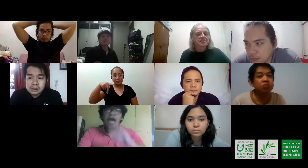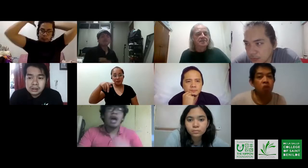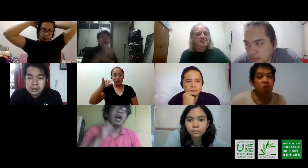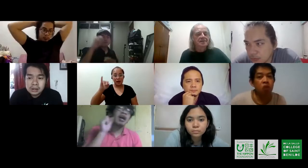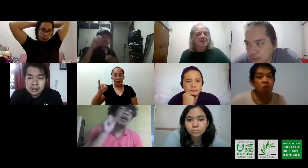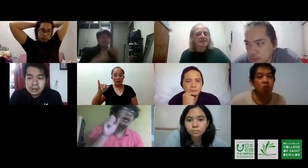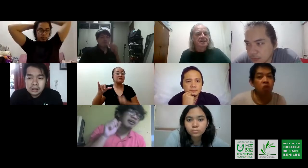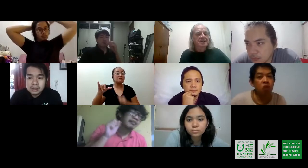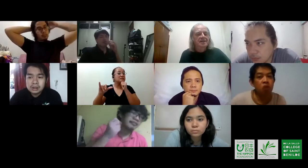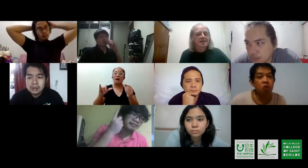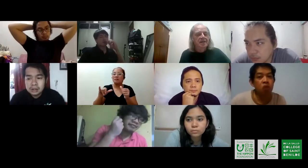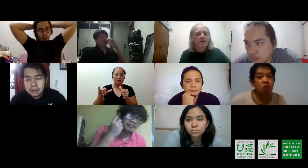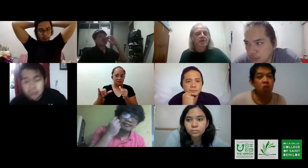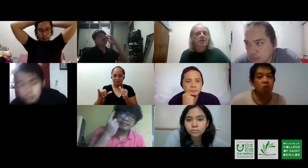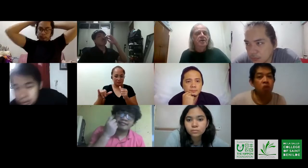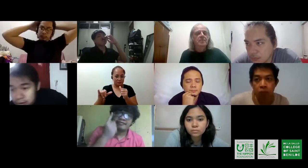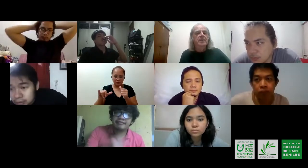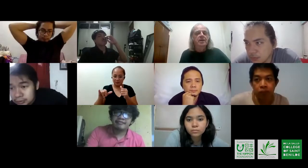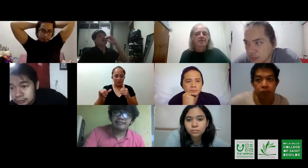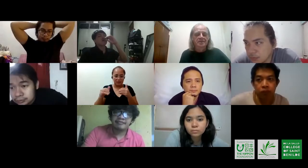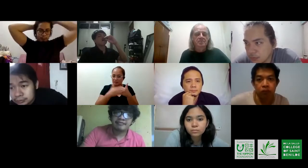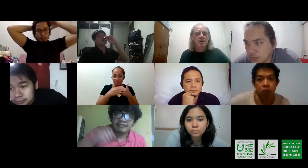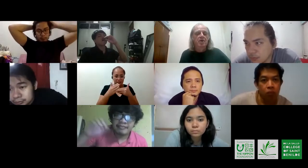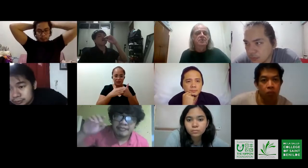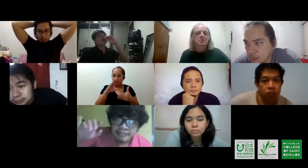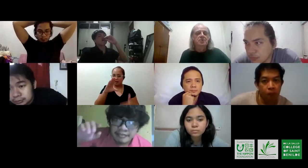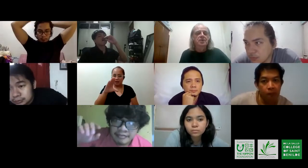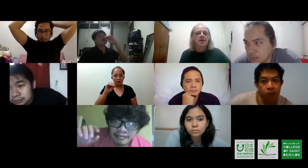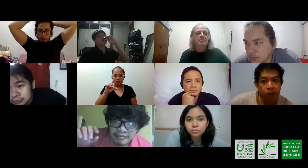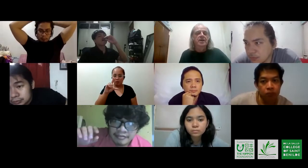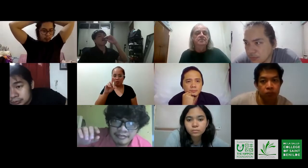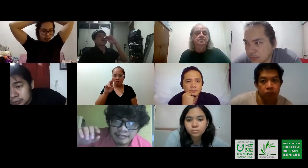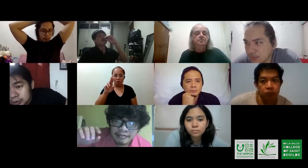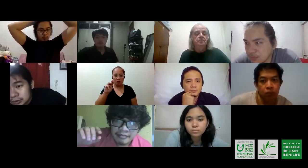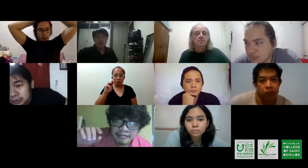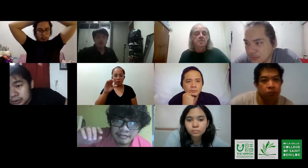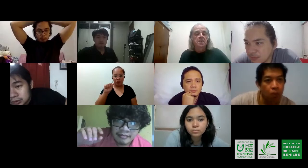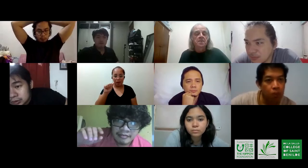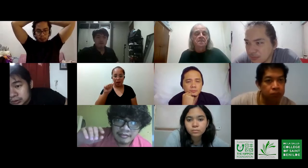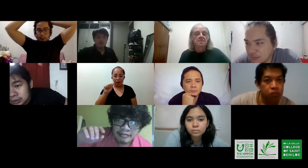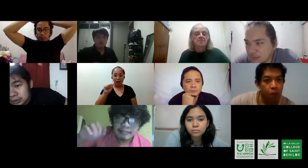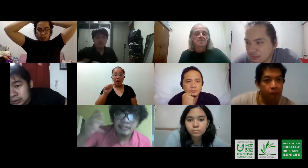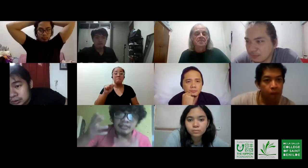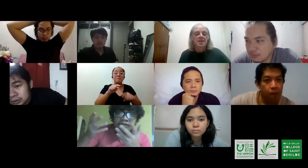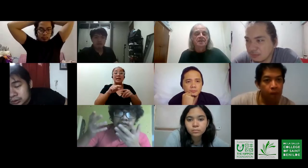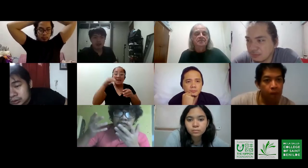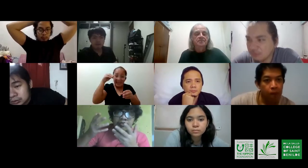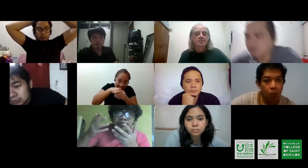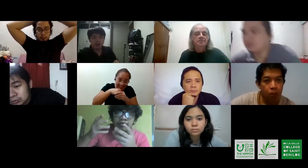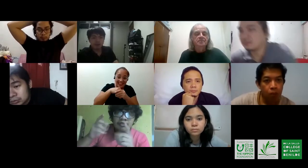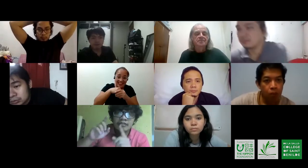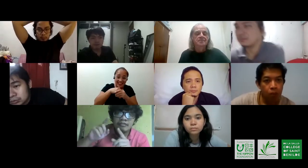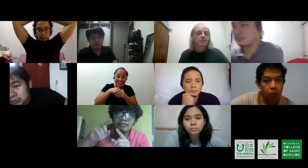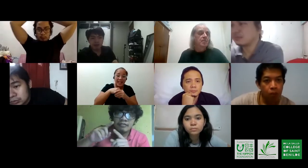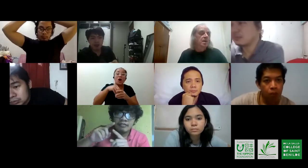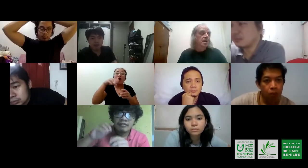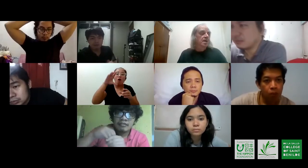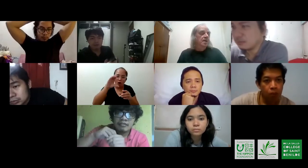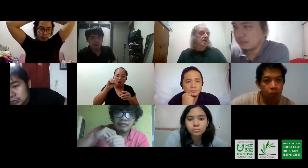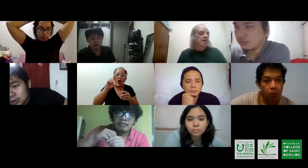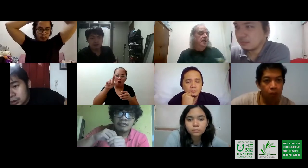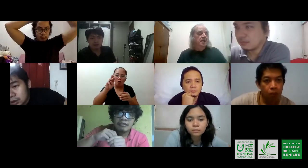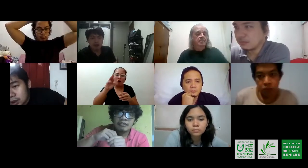not near Colombia. It belongs to Colombia.